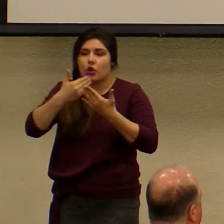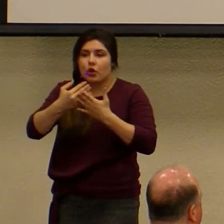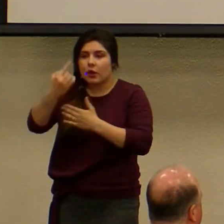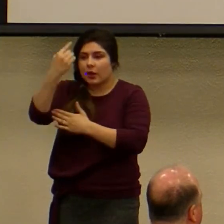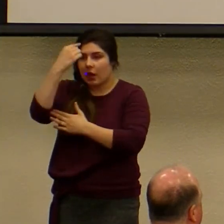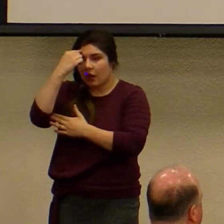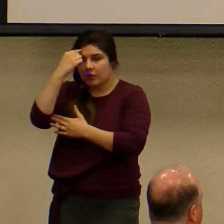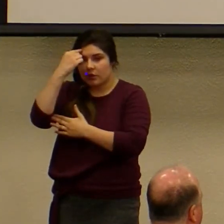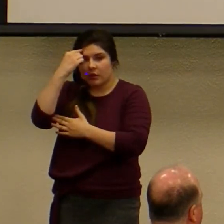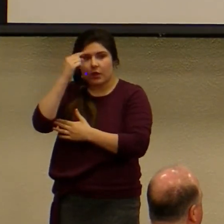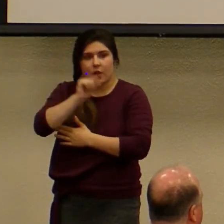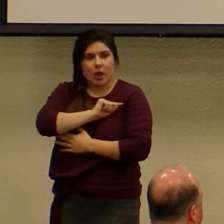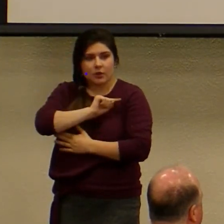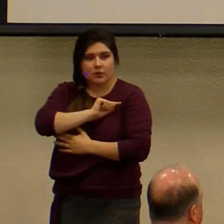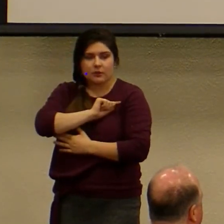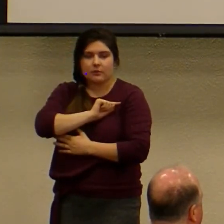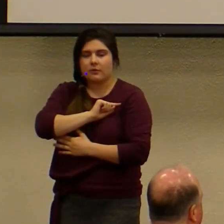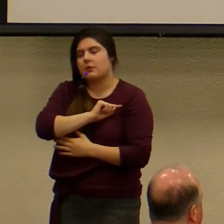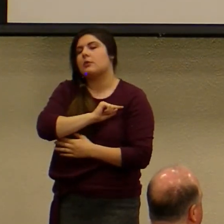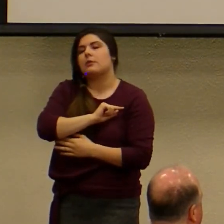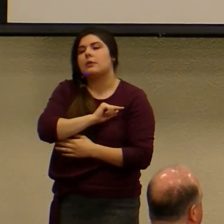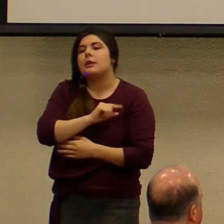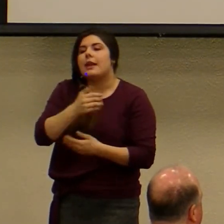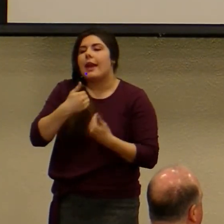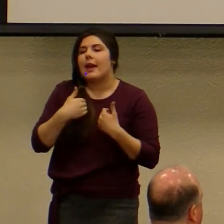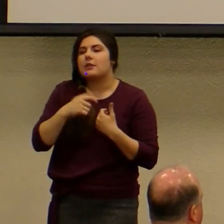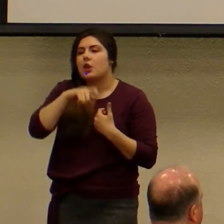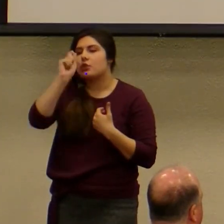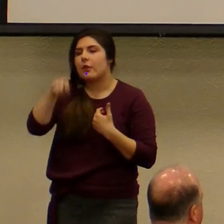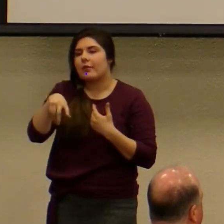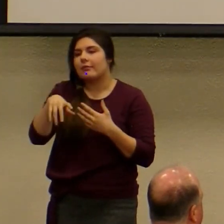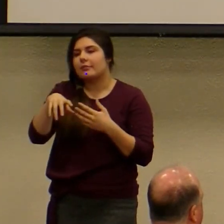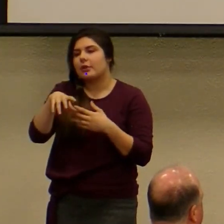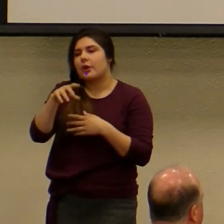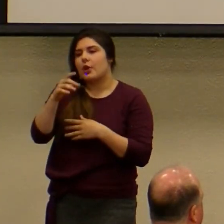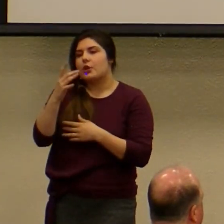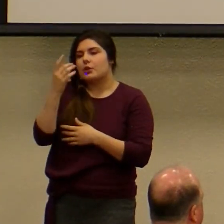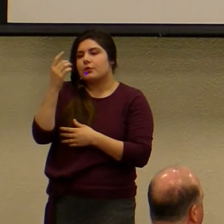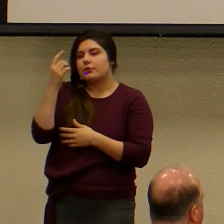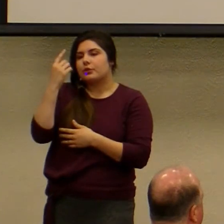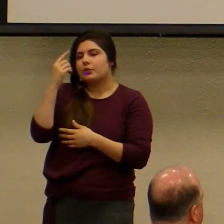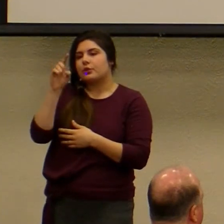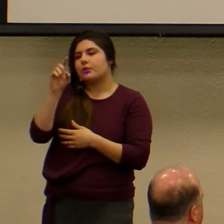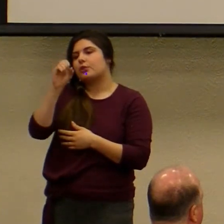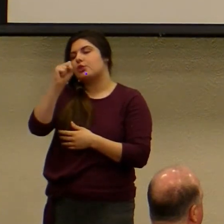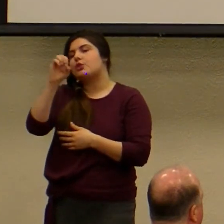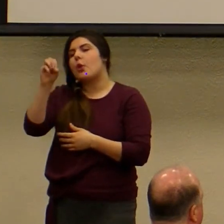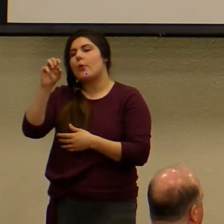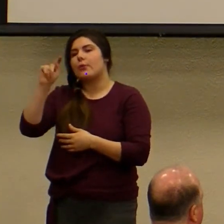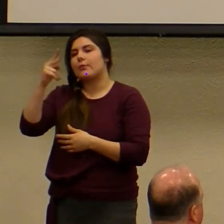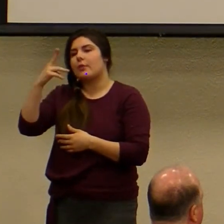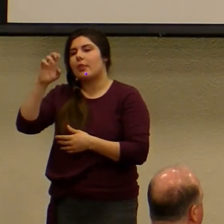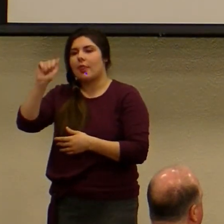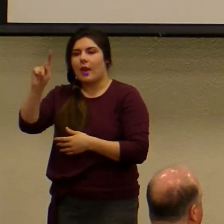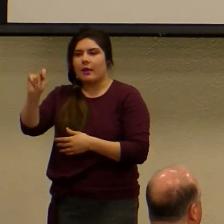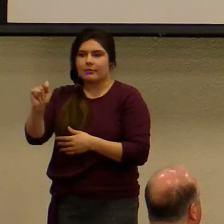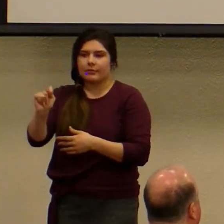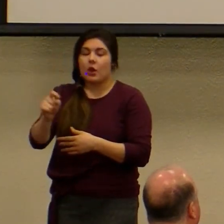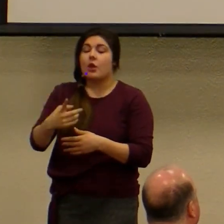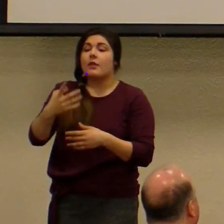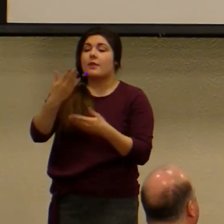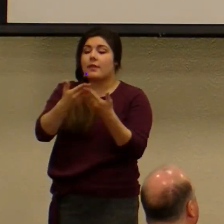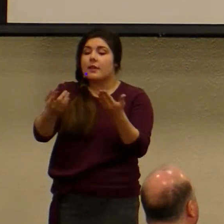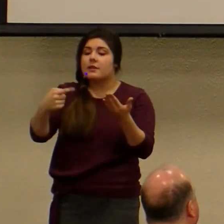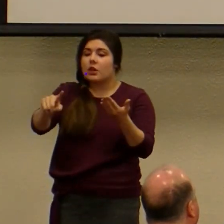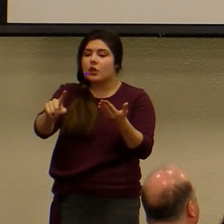Watch he gives a so that clause. Make sure your conscience is clear so that, watch what he says, so that the things which you